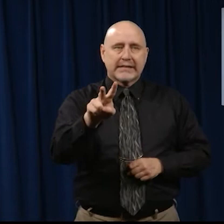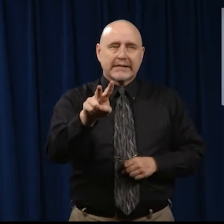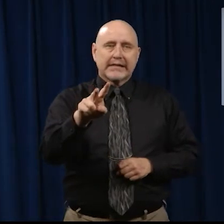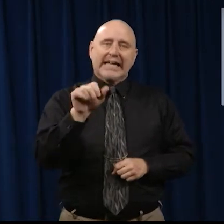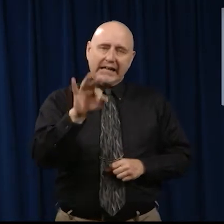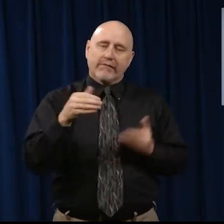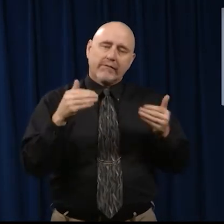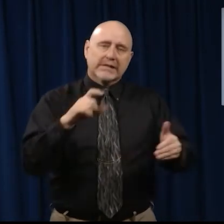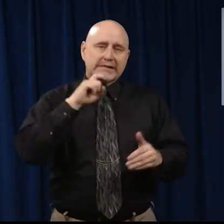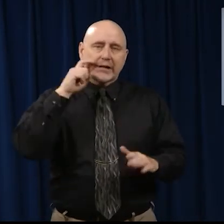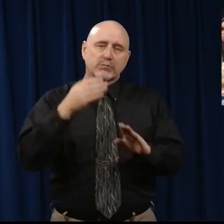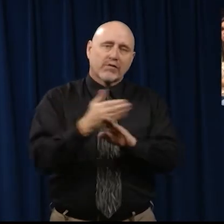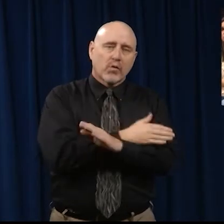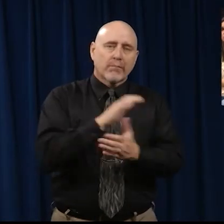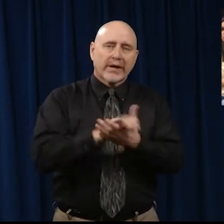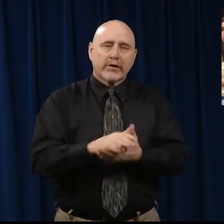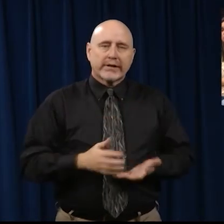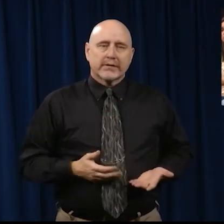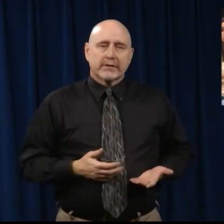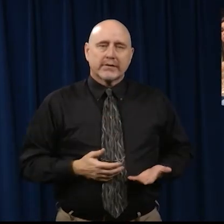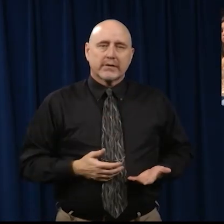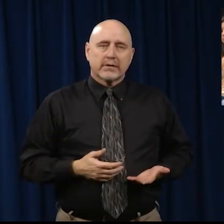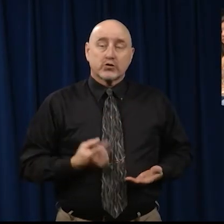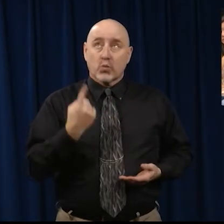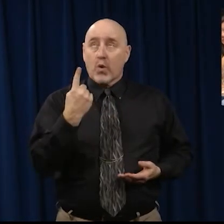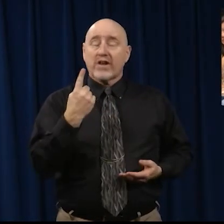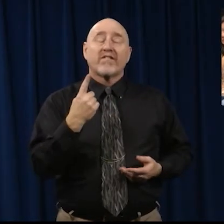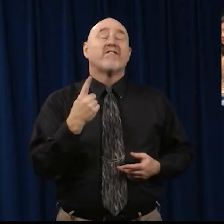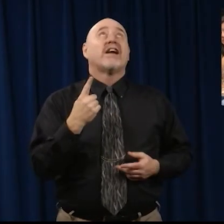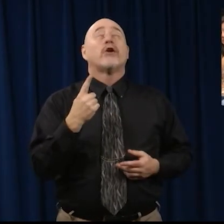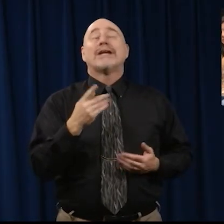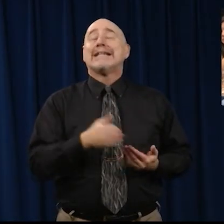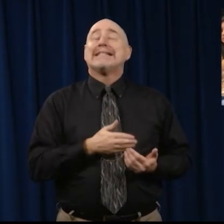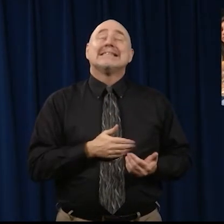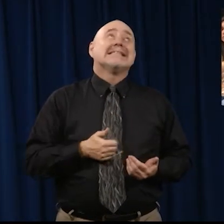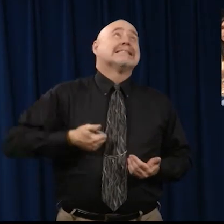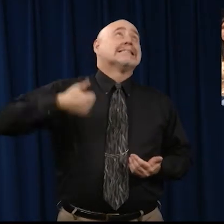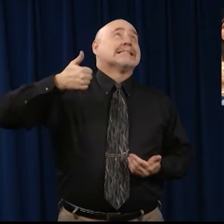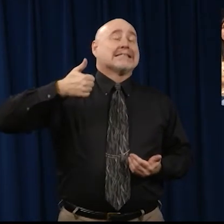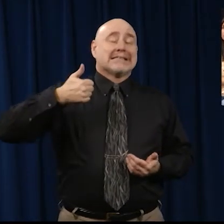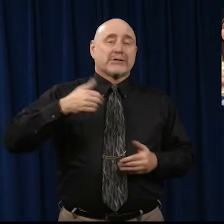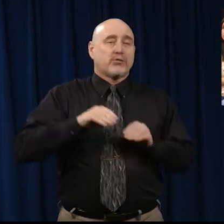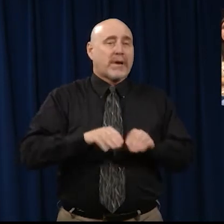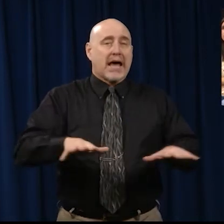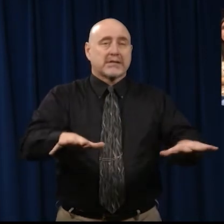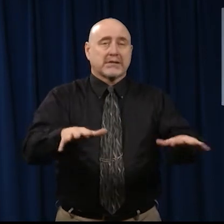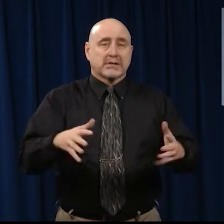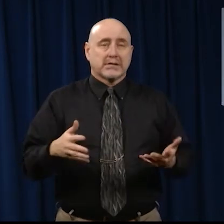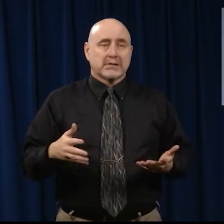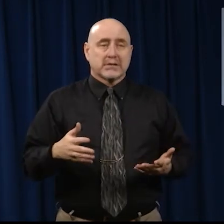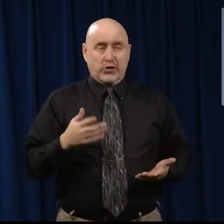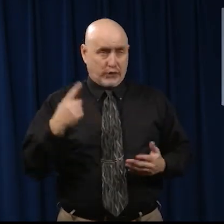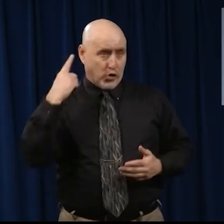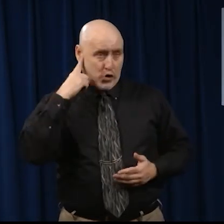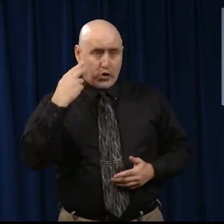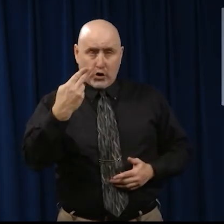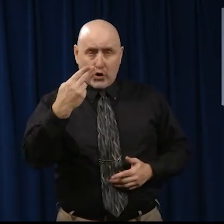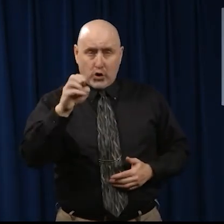HPV if you are having sex before you're married. And it's one of the very easiest to pass. Maybe you've heard